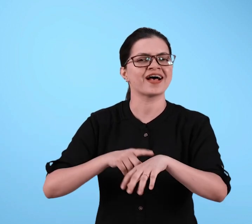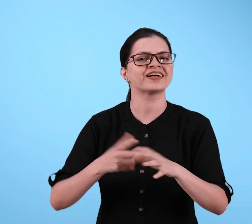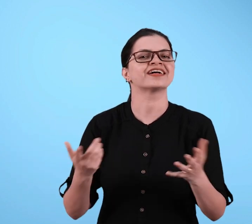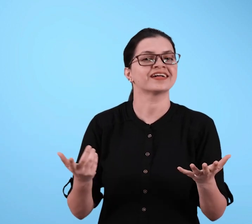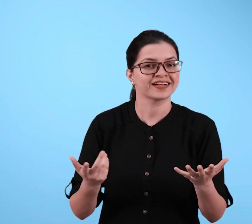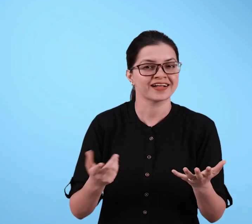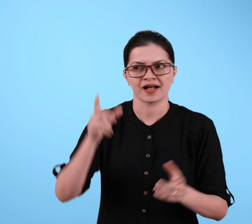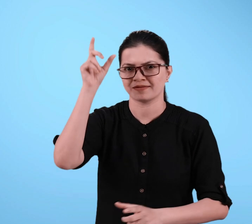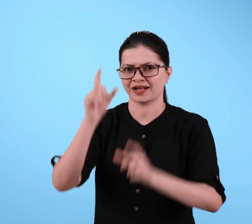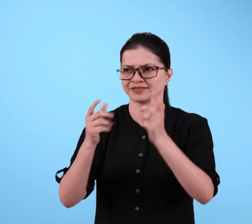turban